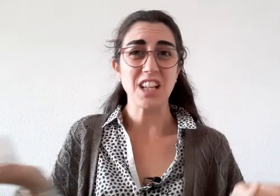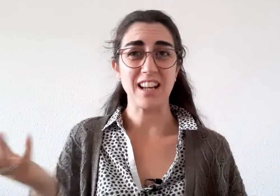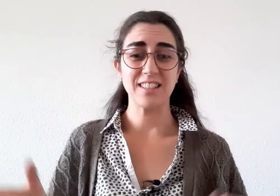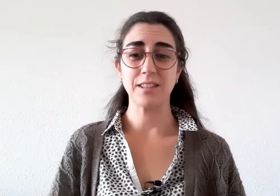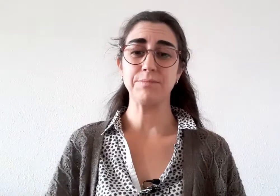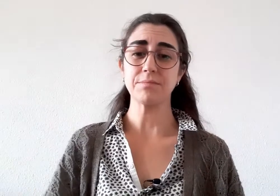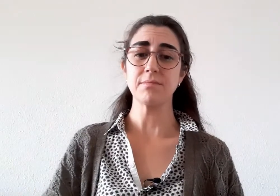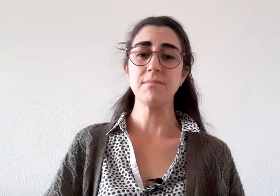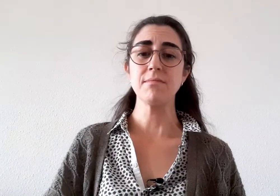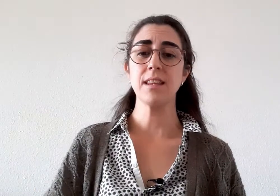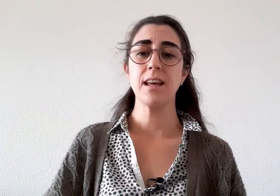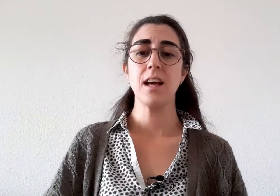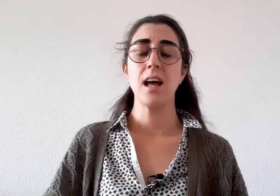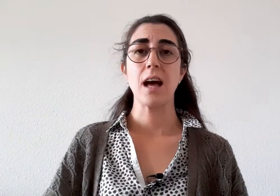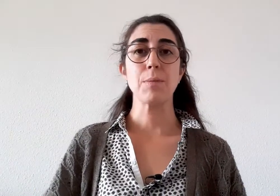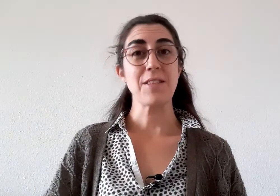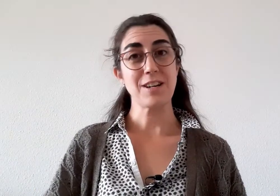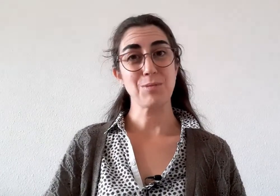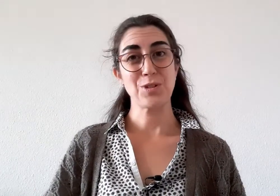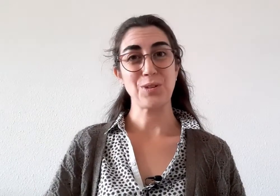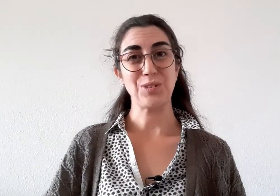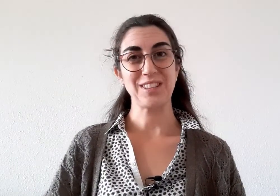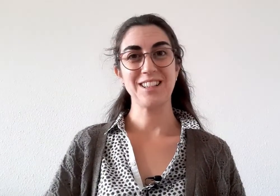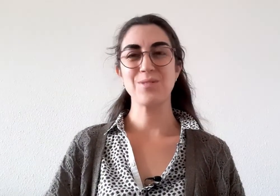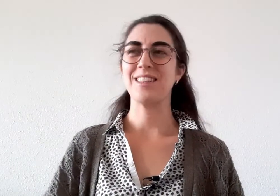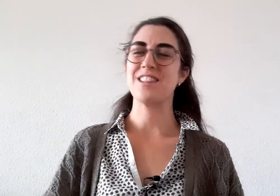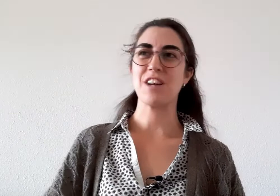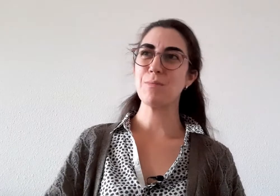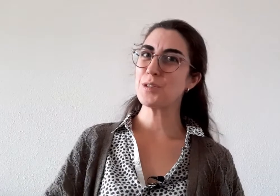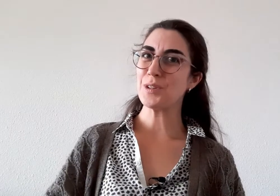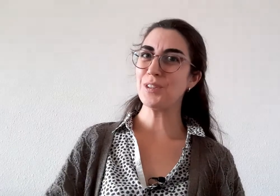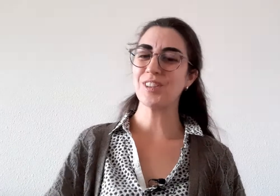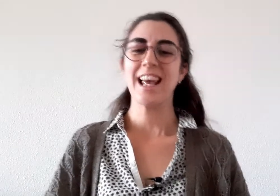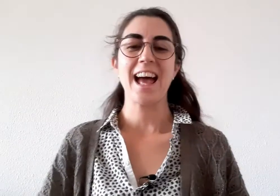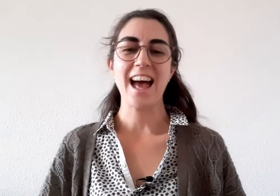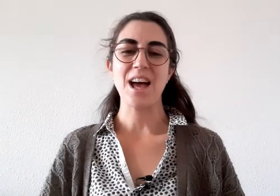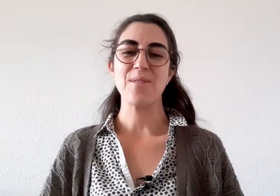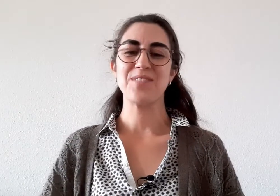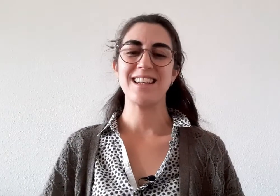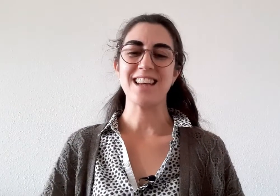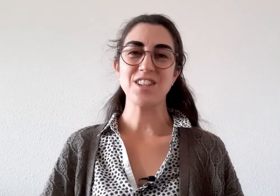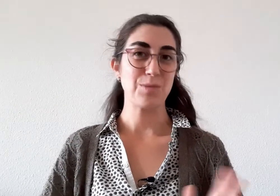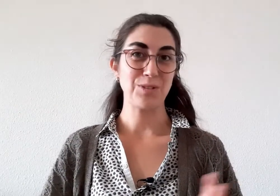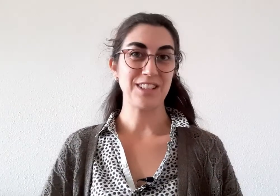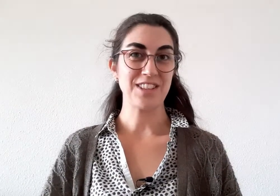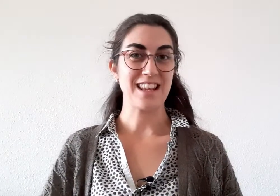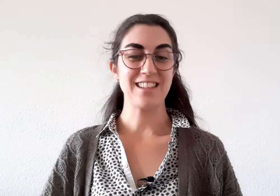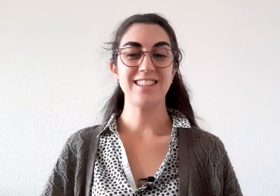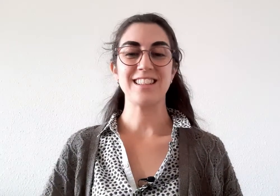materialize. And what about the terrible twos? In English we say the terrible twos. In Dutch, we used to live in the Netherlands, and in Dutch